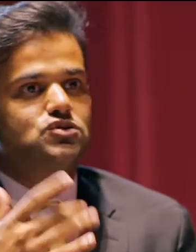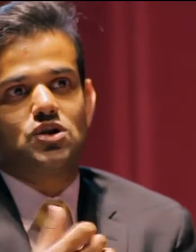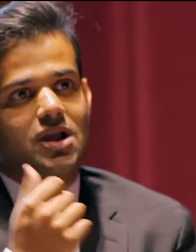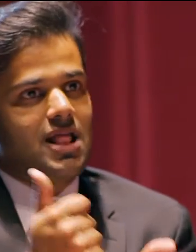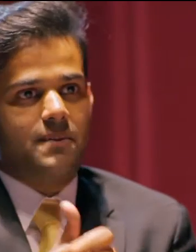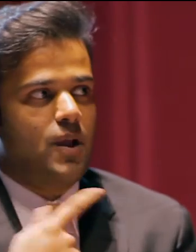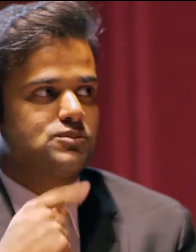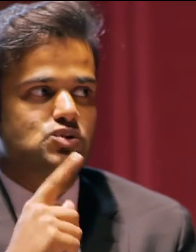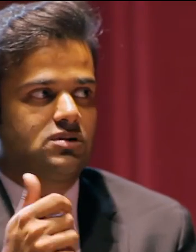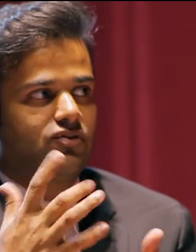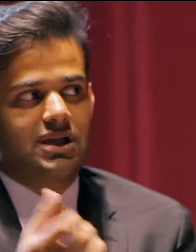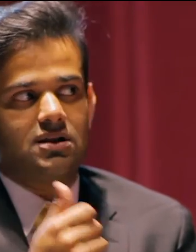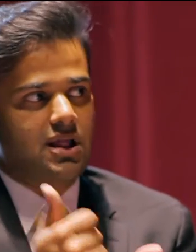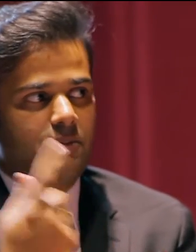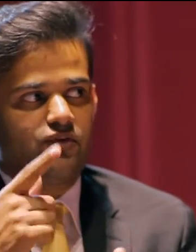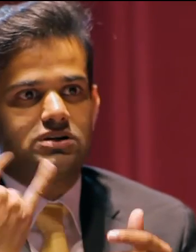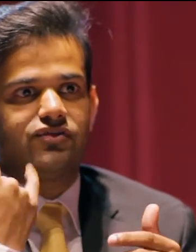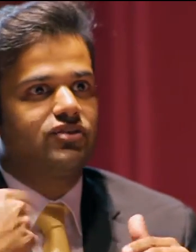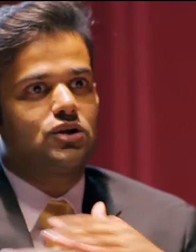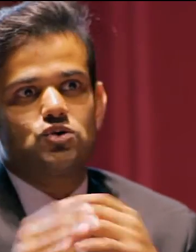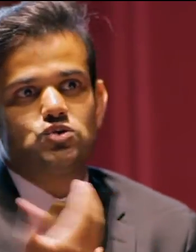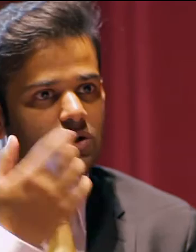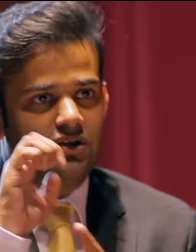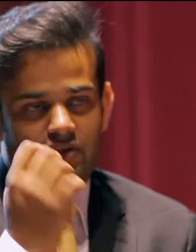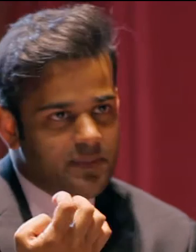Right. Yeah, it is fortunate to get all that help,